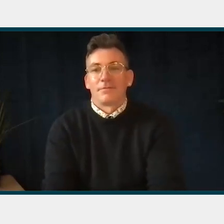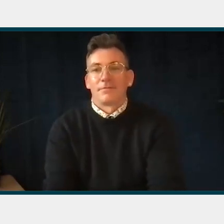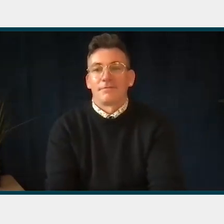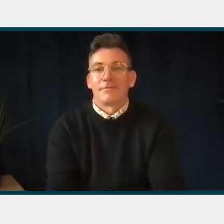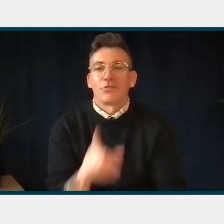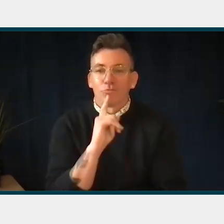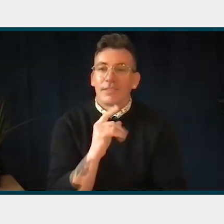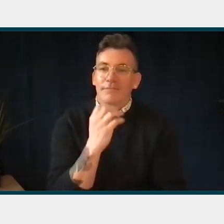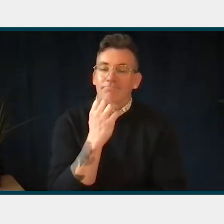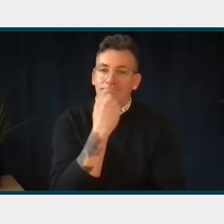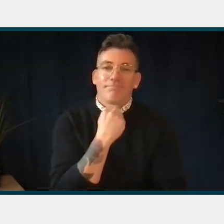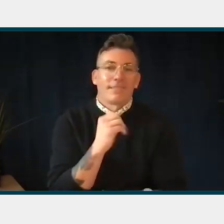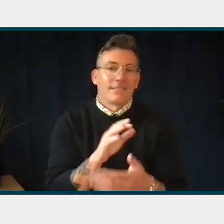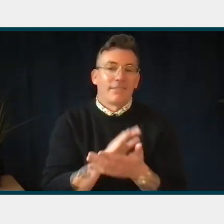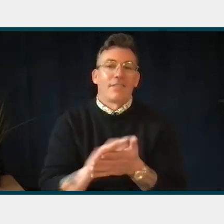this event.